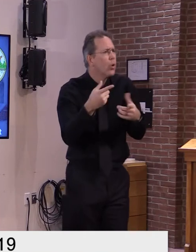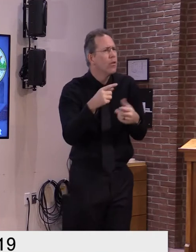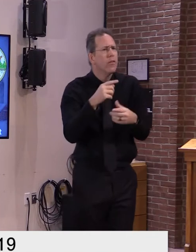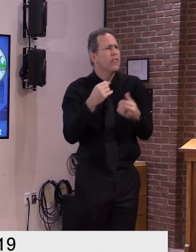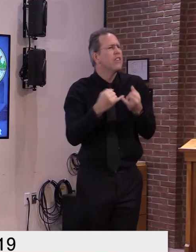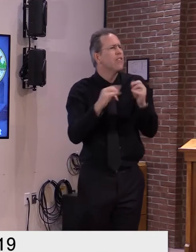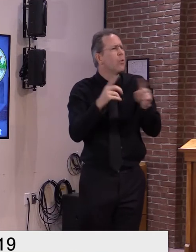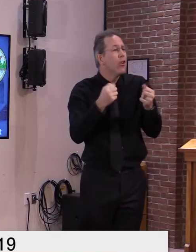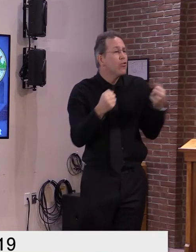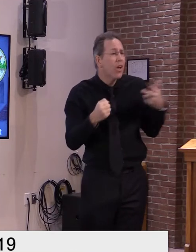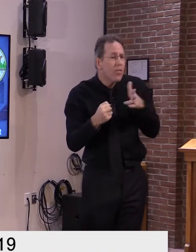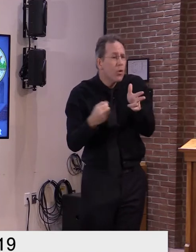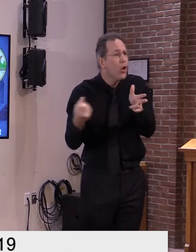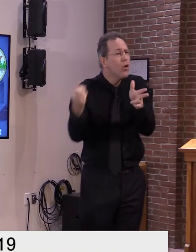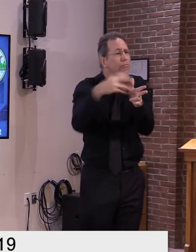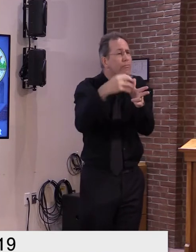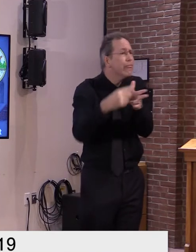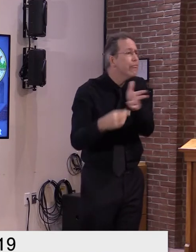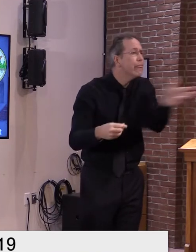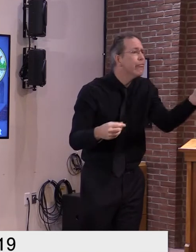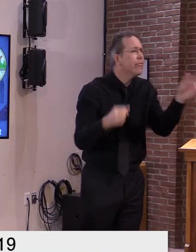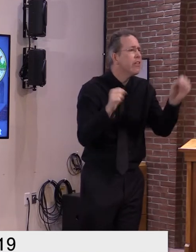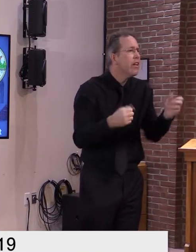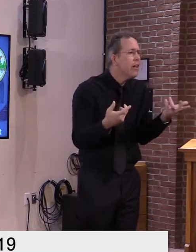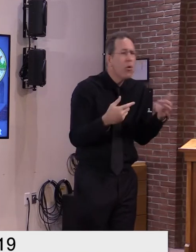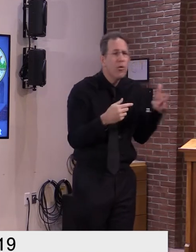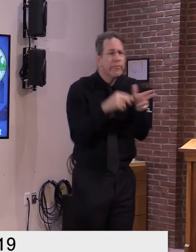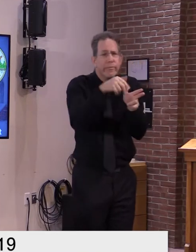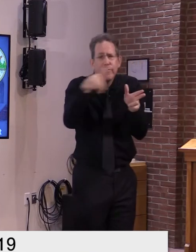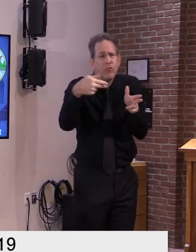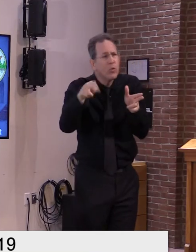if there is a last minute gift that you are looking for, go to